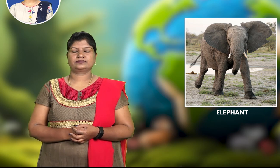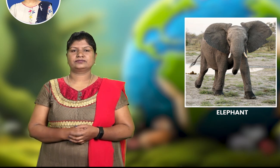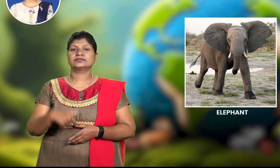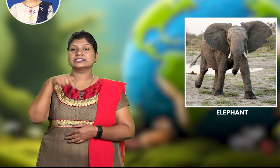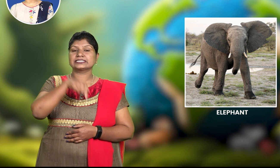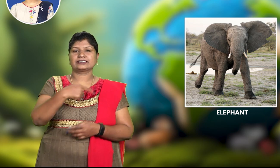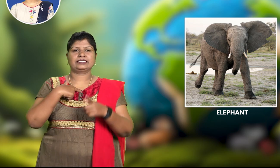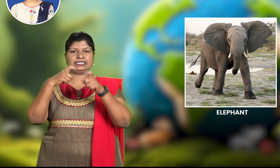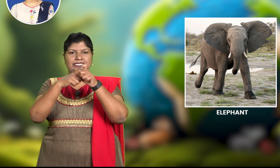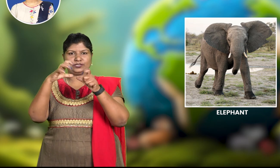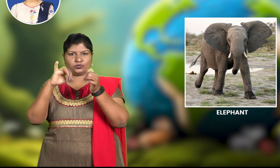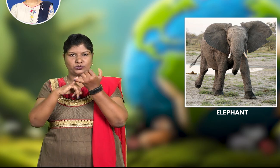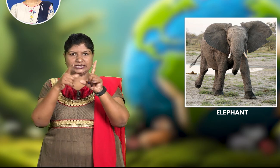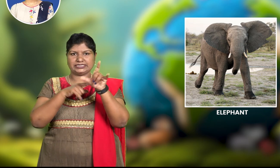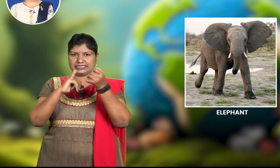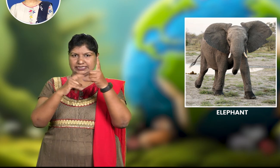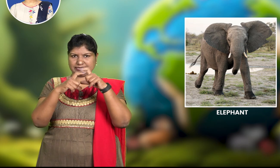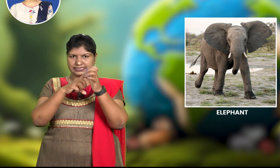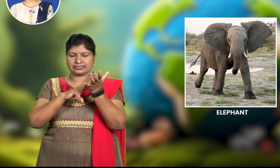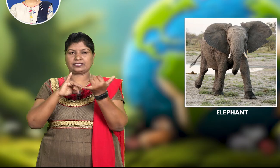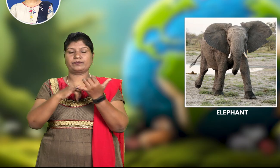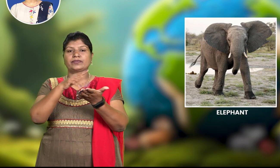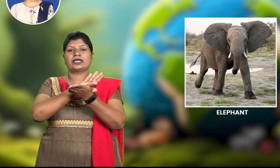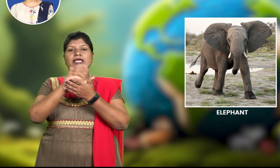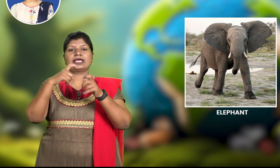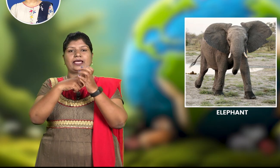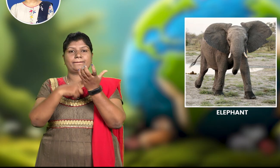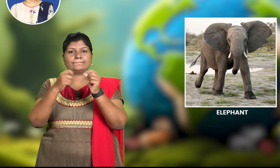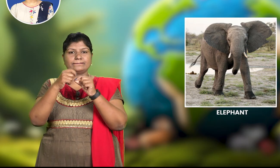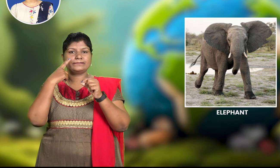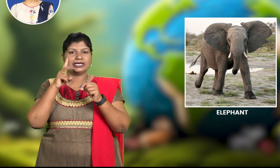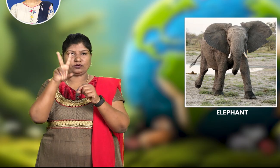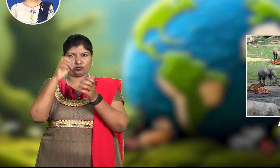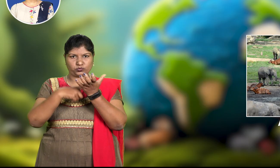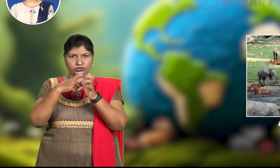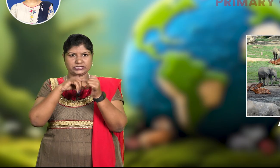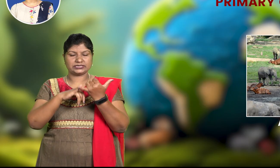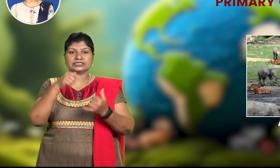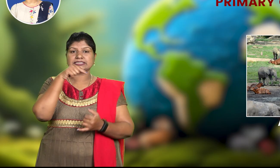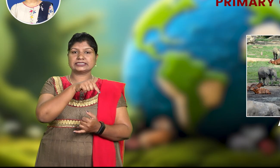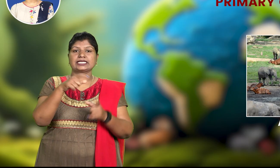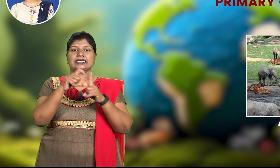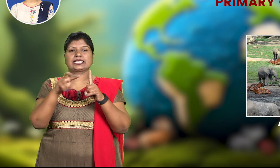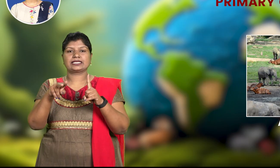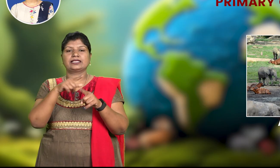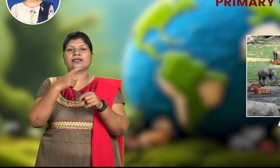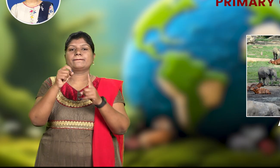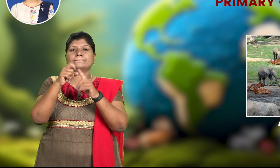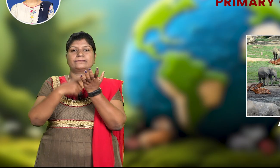In the ecosystems, herbivores are described as primary consumers.